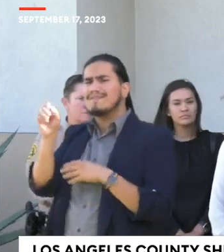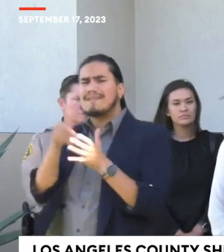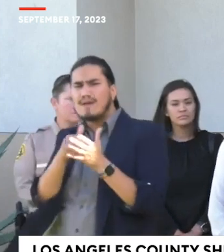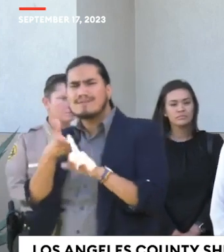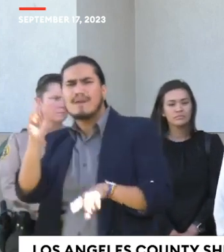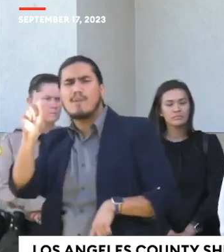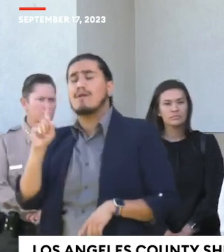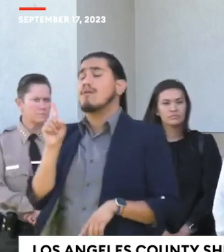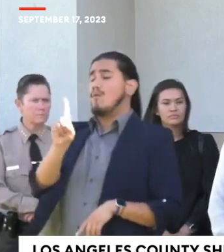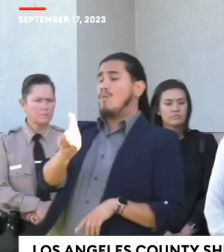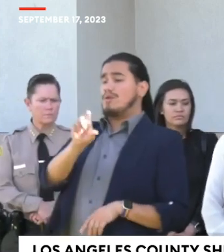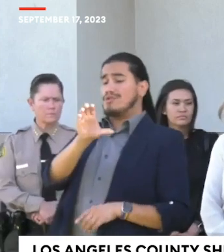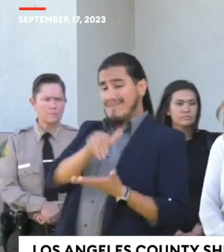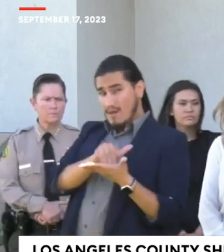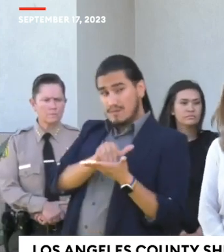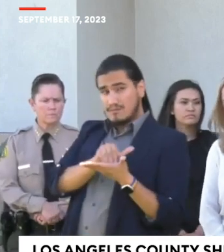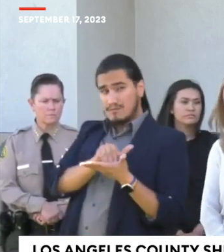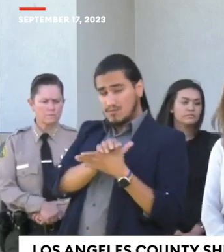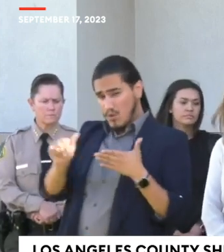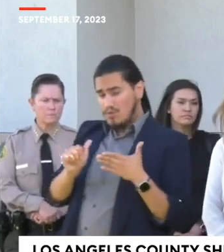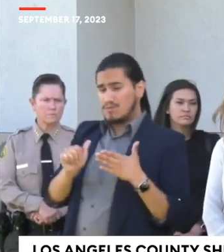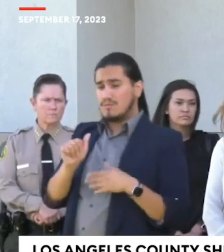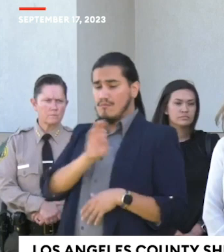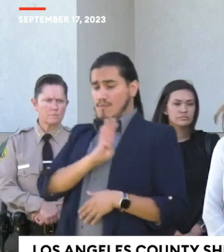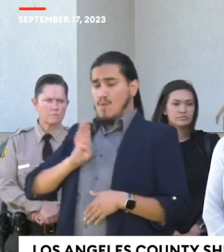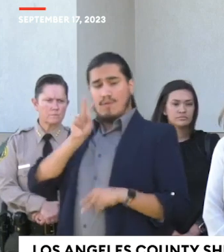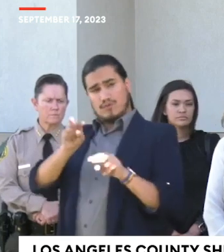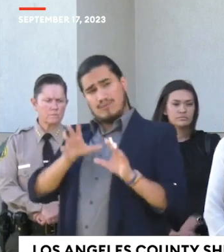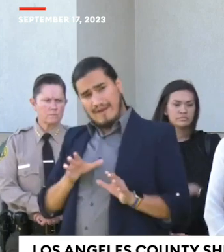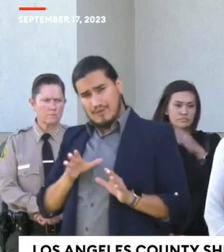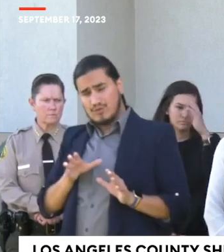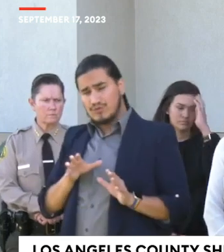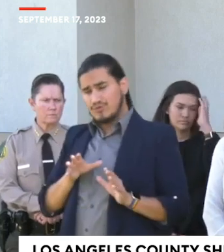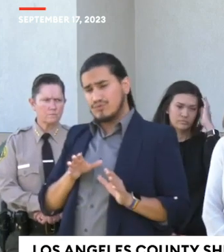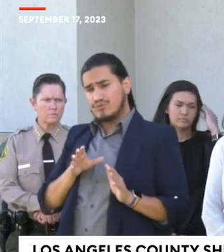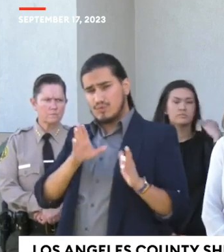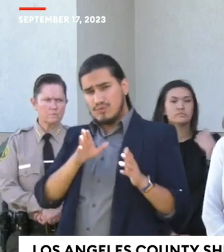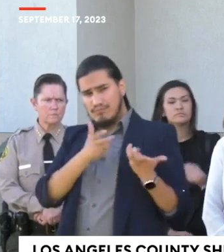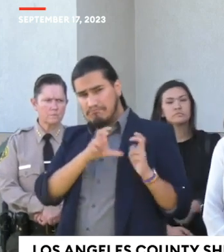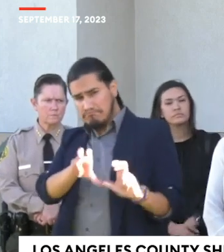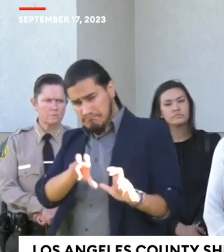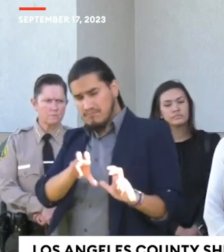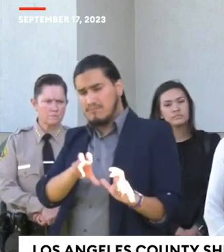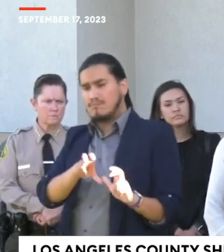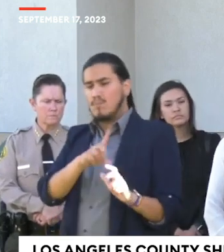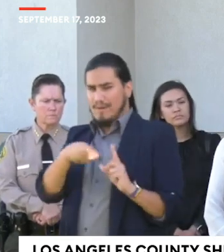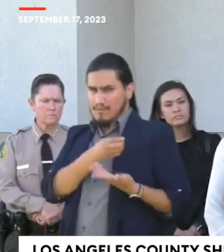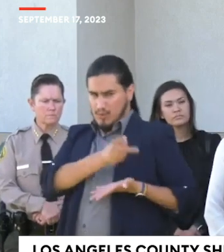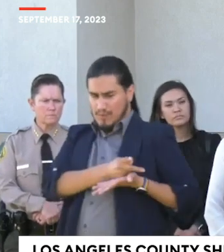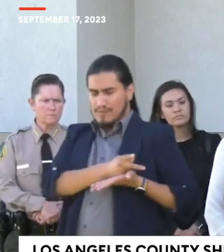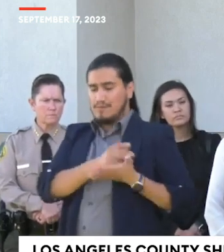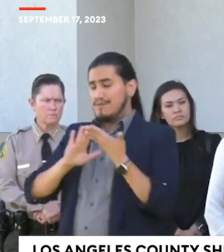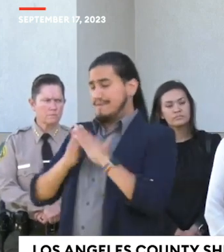There is $100,000that the Board of Supervisors should be putting forward as it gets approved.